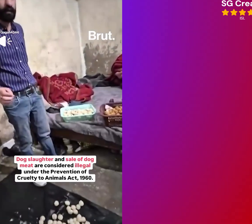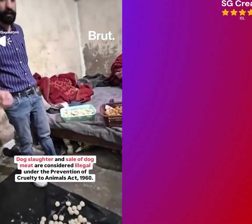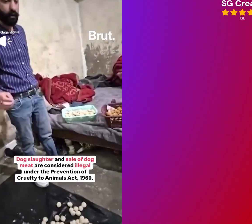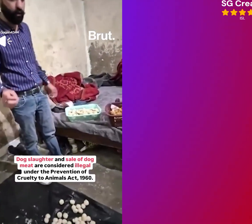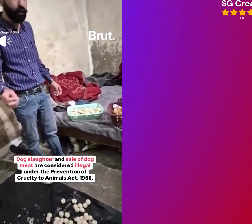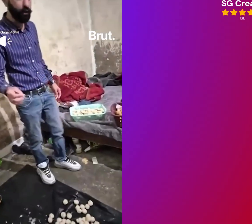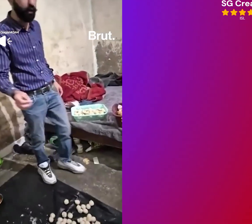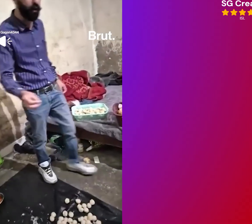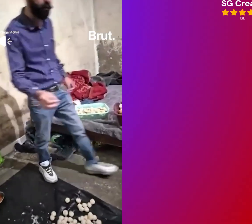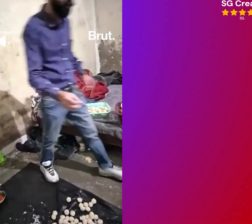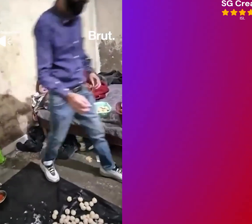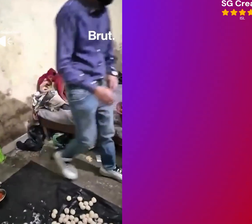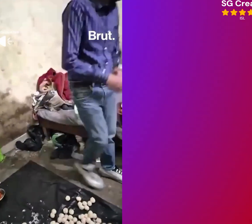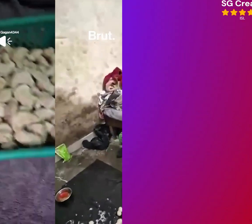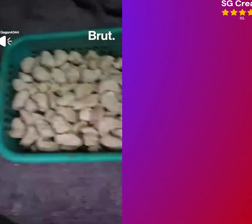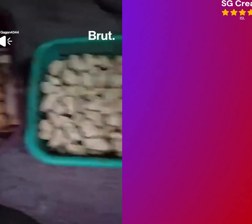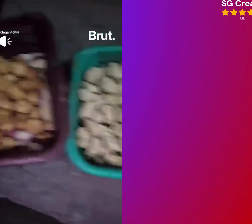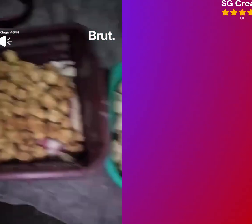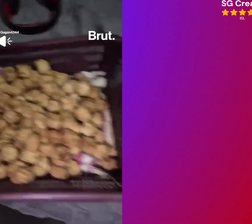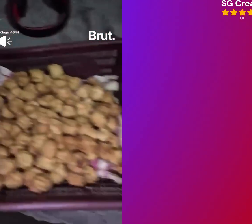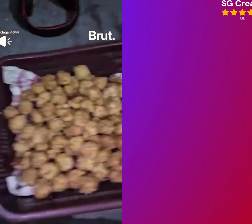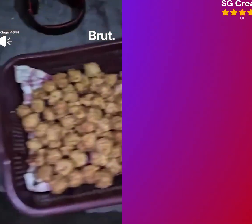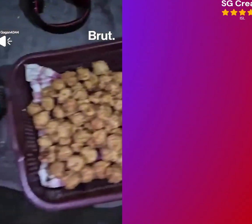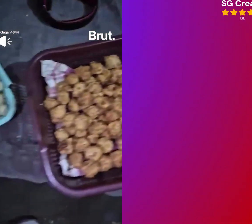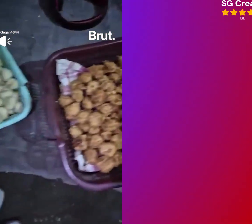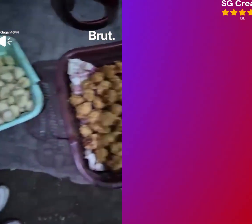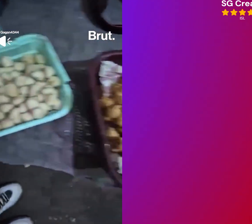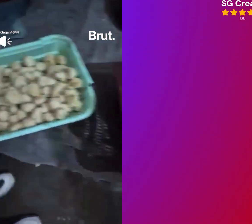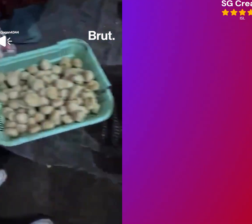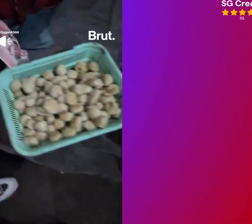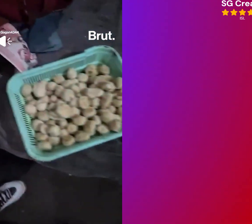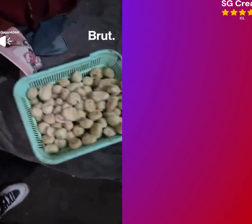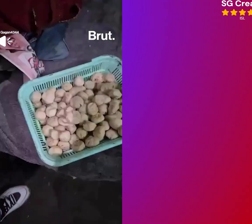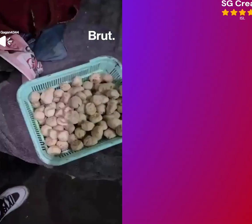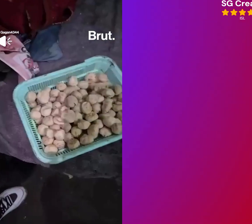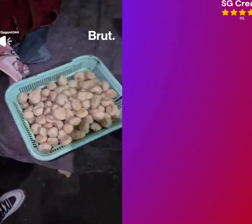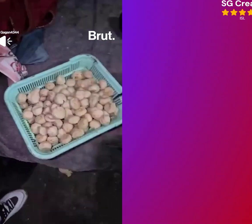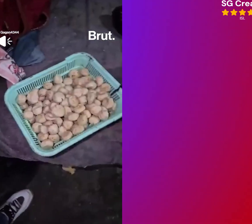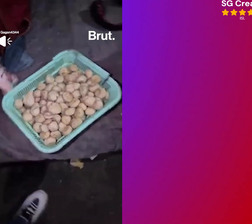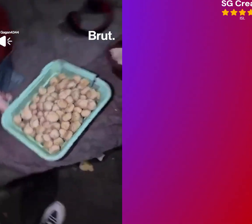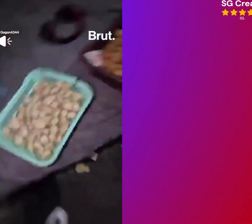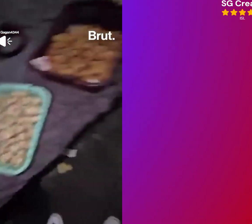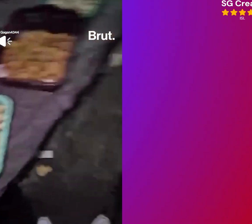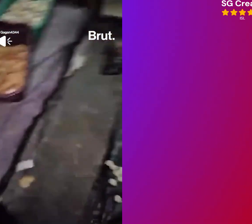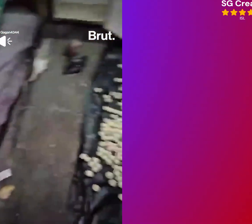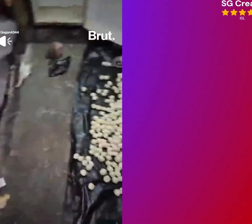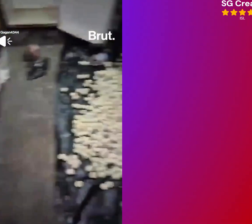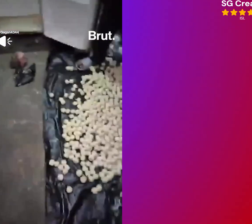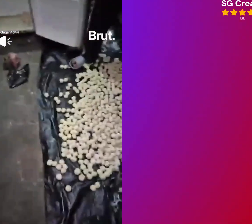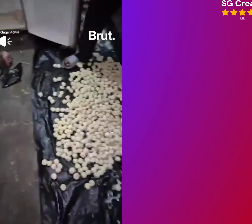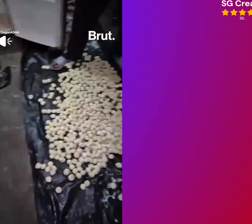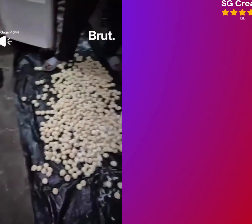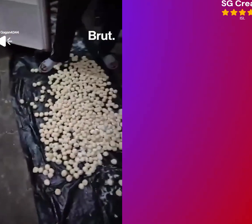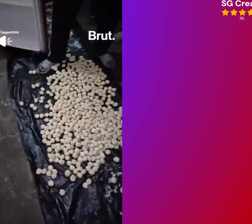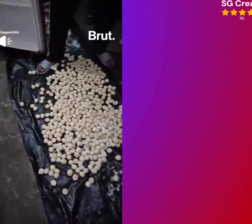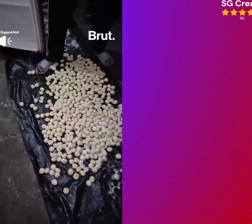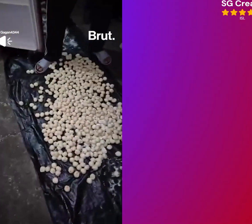Zoonotic diseases. The consumption of dog meat, especially from unregulated sources, carries a risk of transmitting